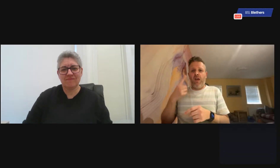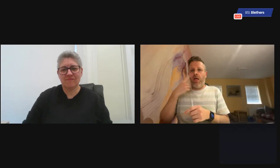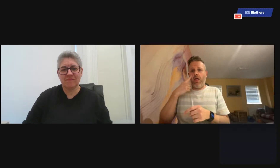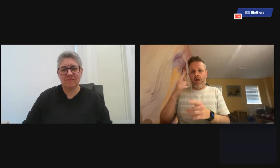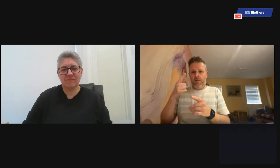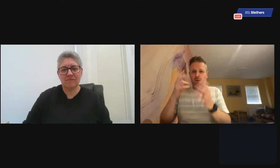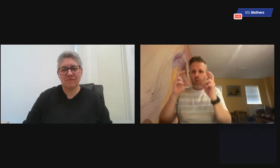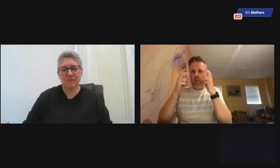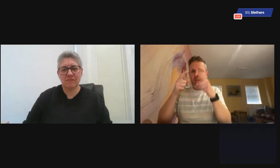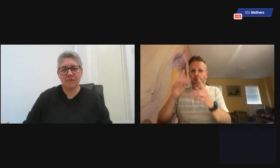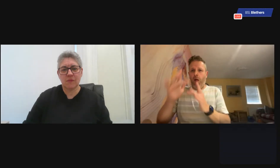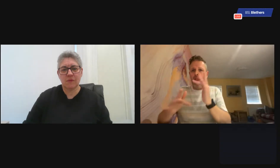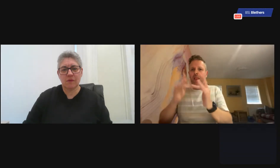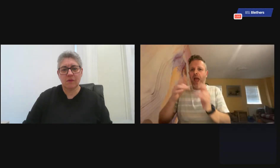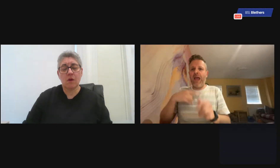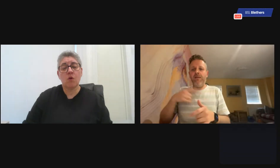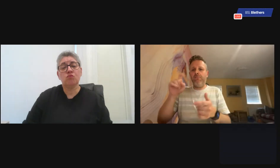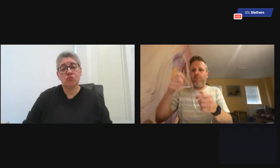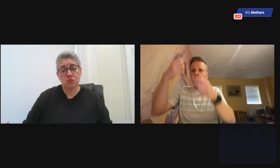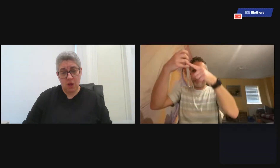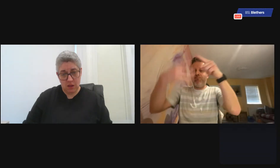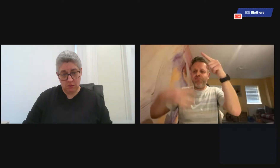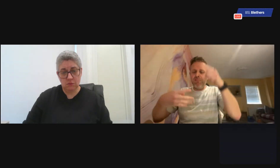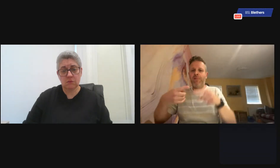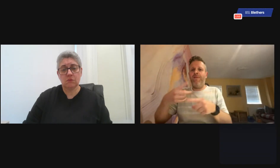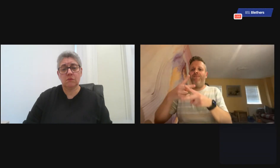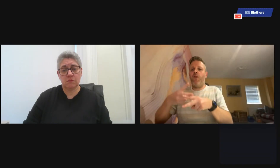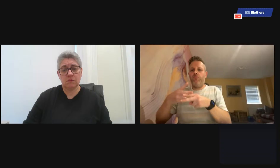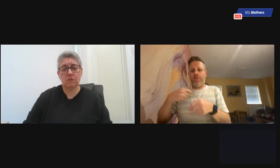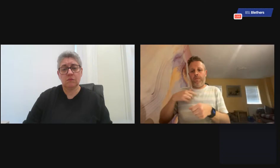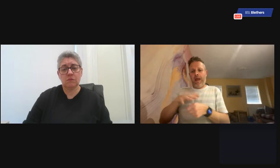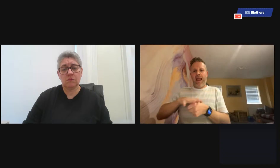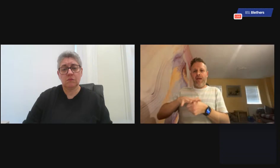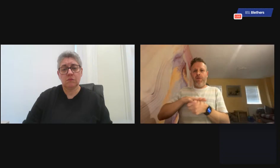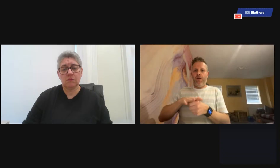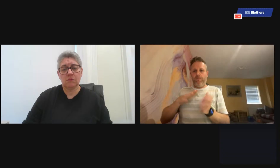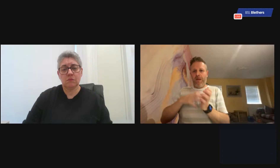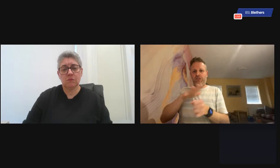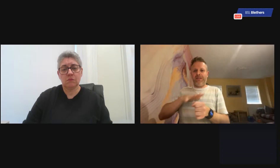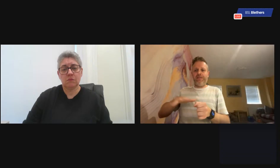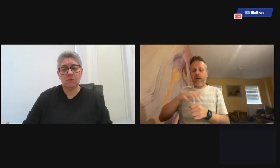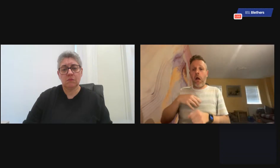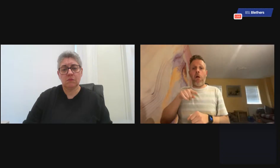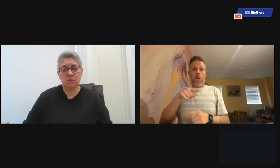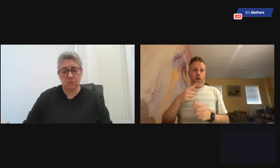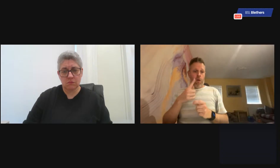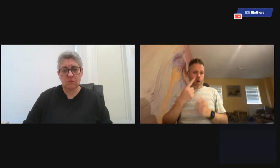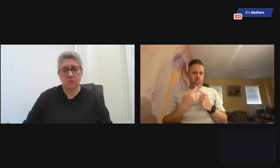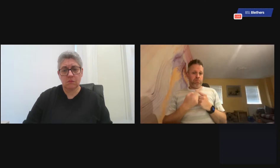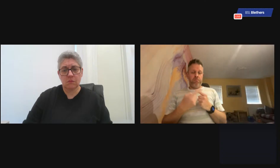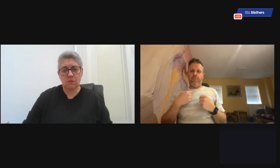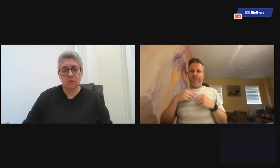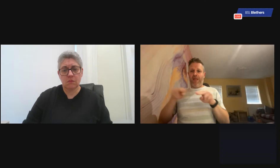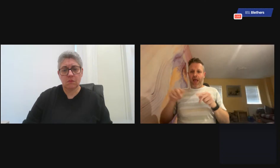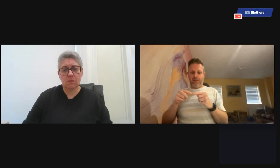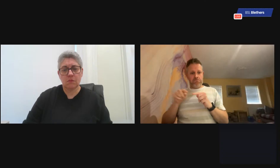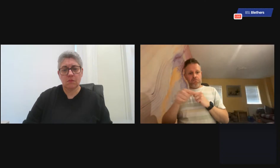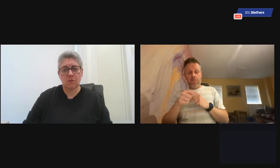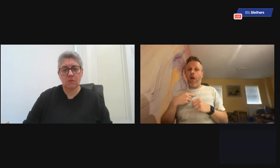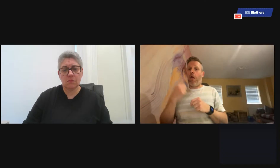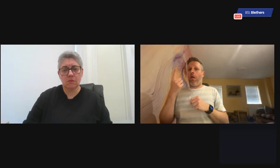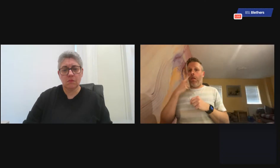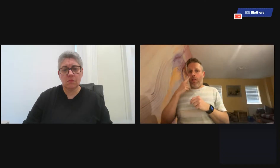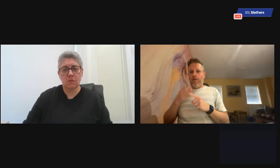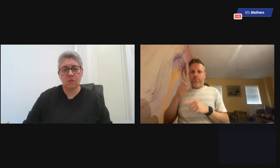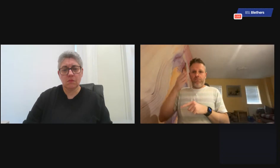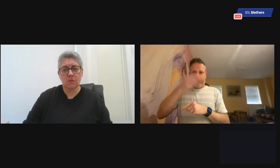ago now. I think I made a decision and I Googled. I Googled, as people do, and looked in my area and seen what the